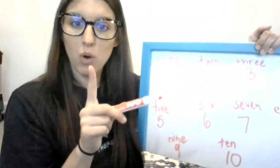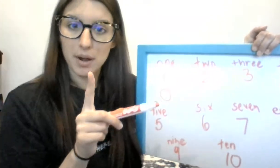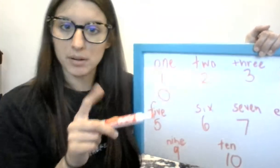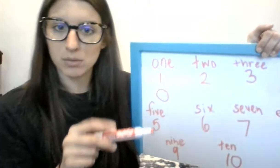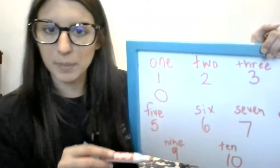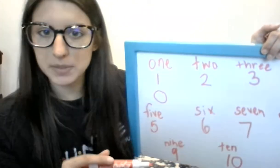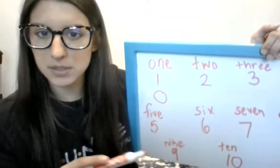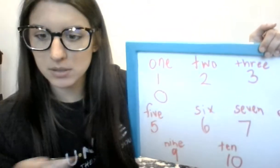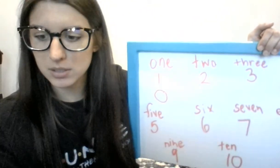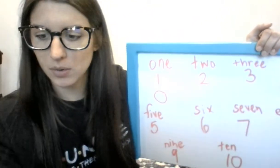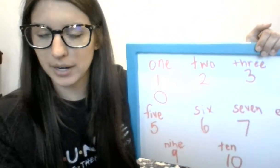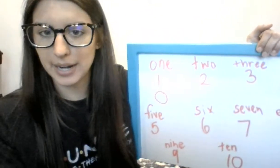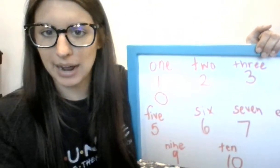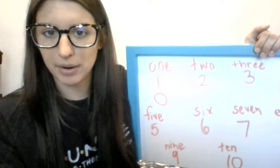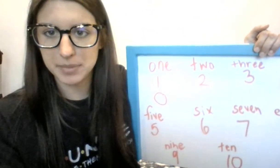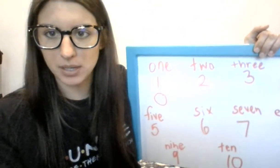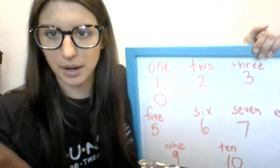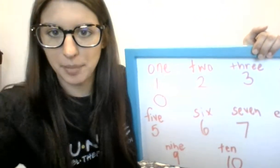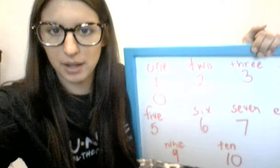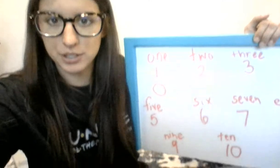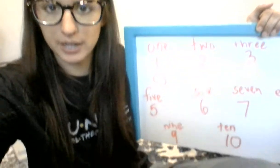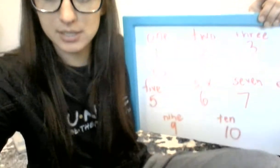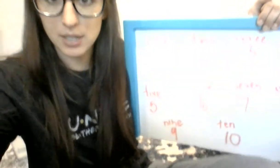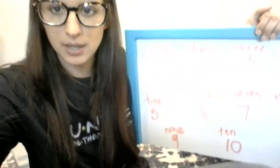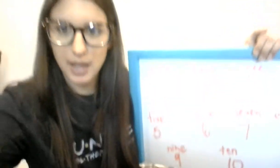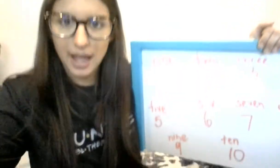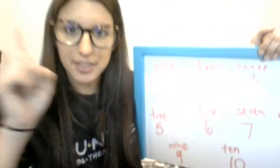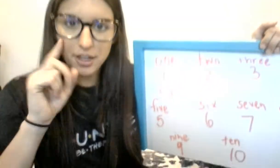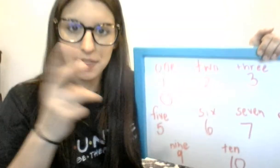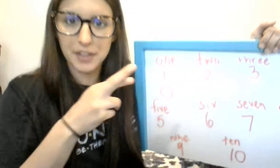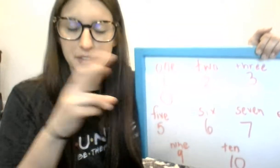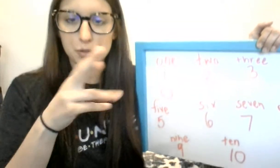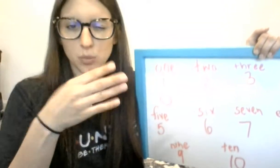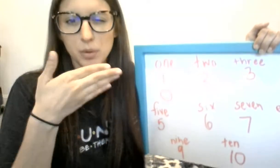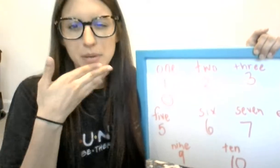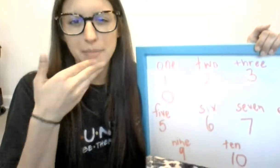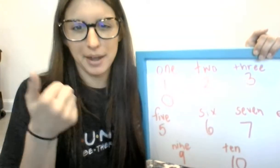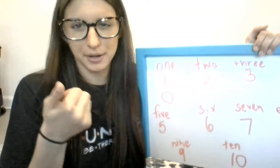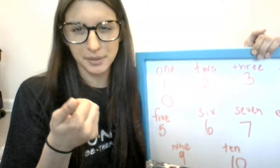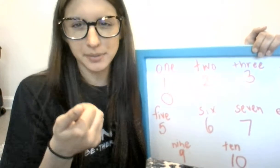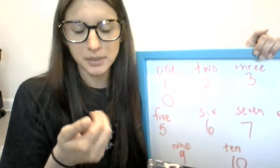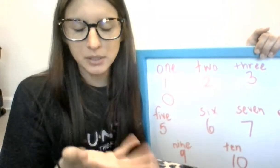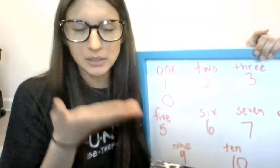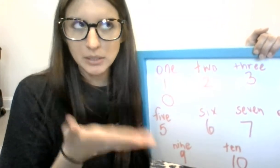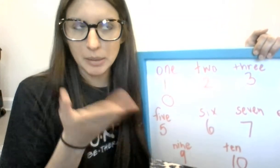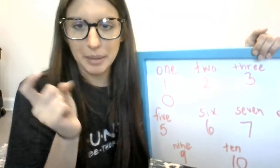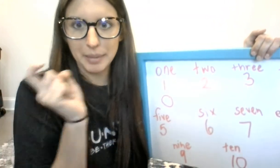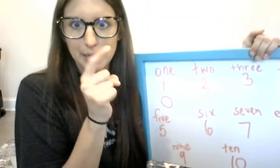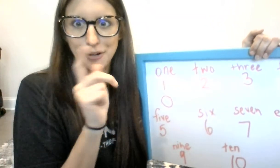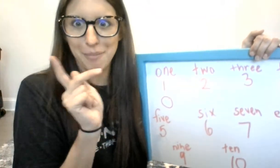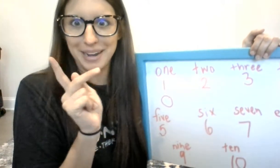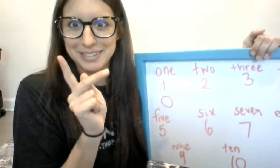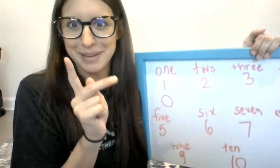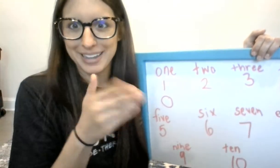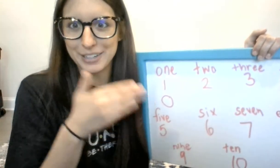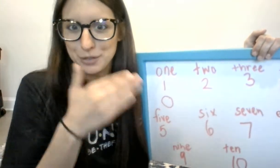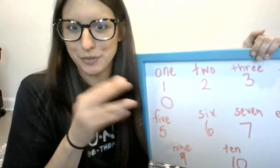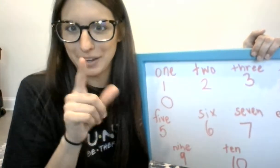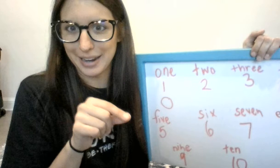1. Whoops. It's going in and out. I'm sorry. I apologize. I thought that this room would be better. But maybe I need to go back to my kitchen for the next